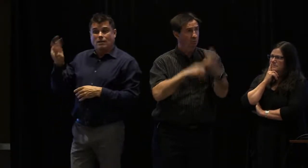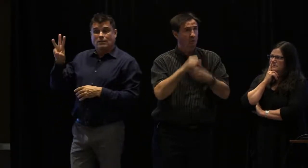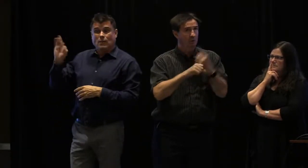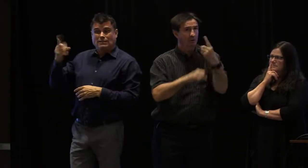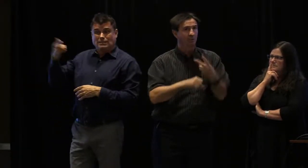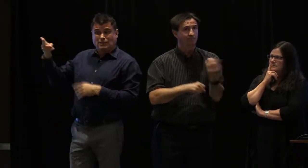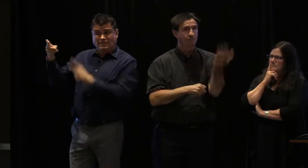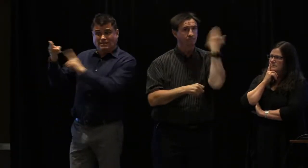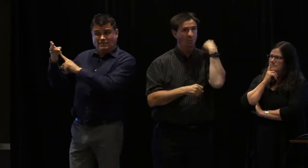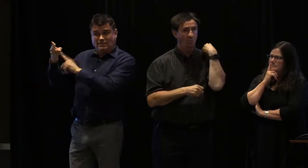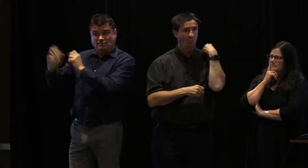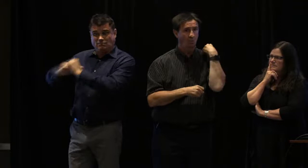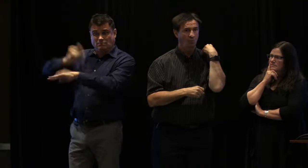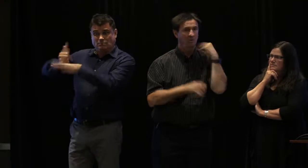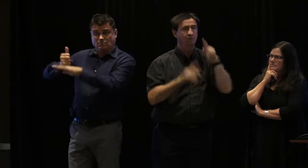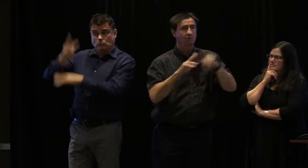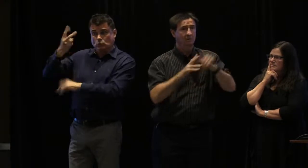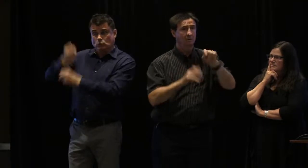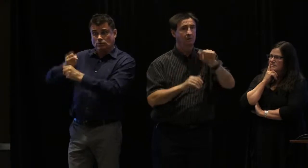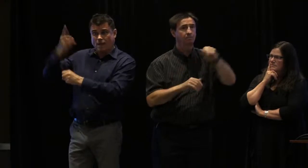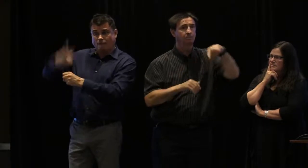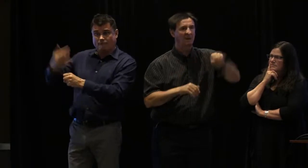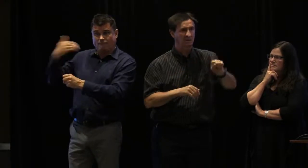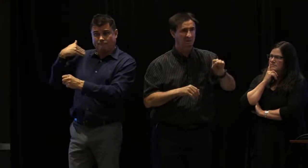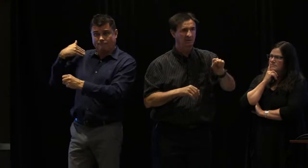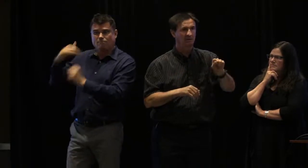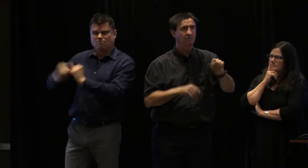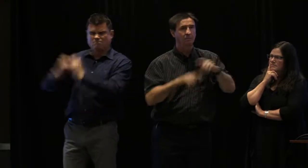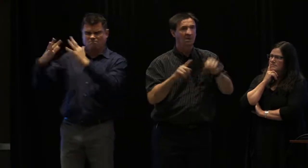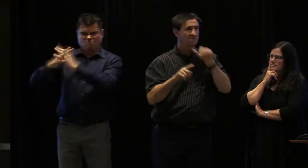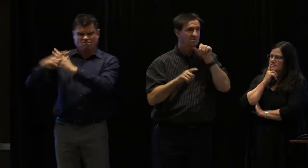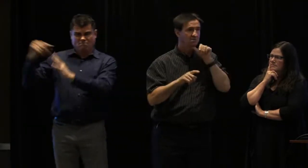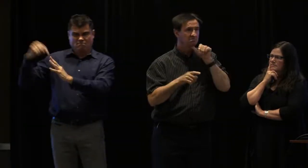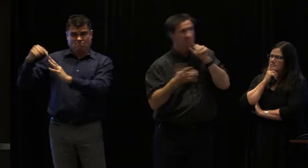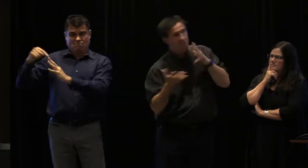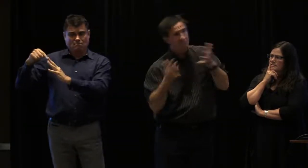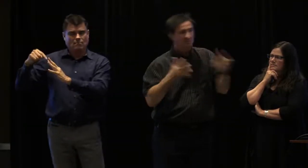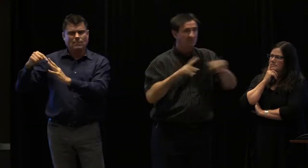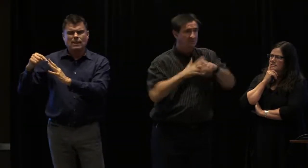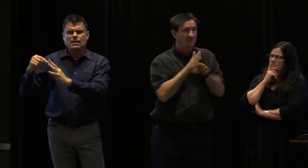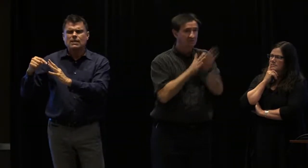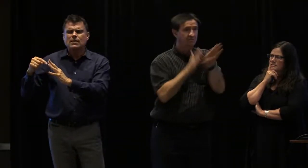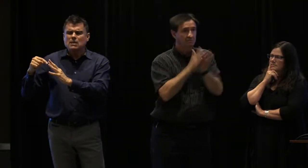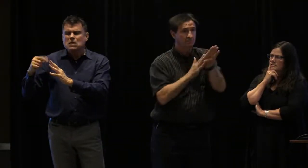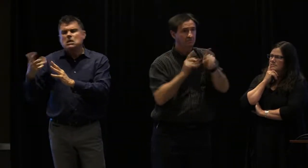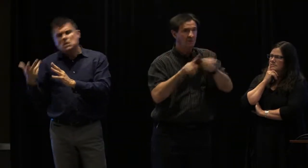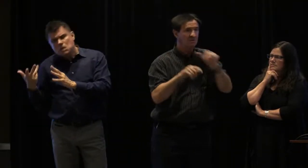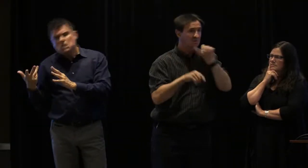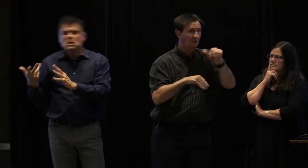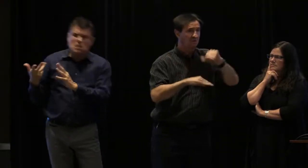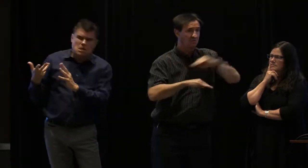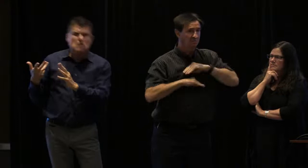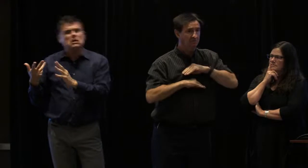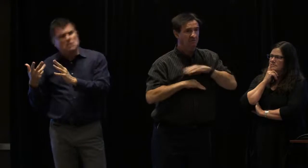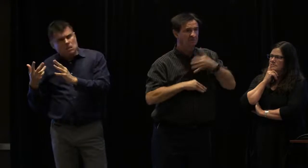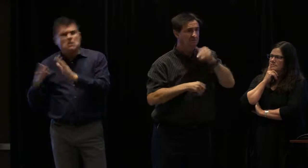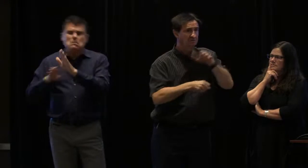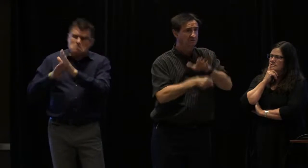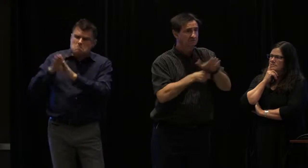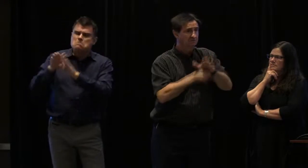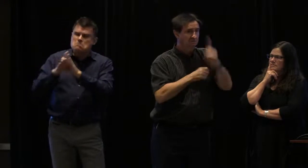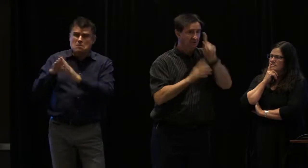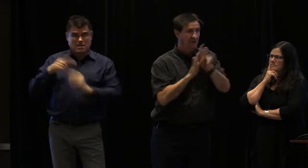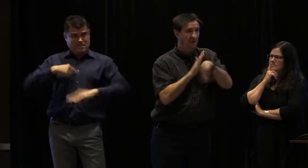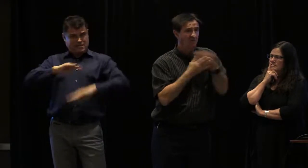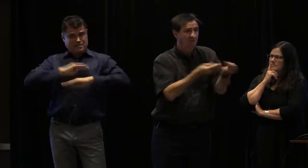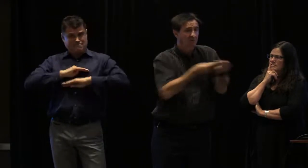Wavefront did pilot a program, but it was just a pilot, and it didn't have enough